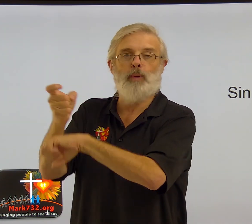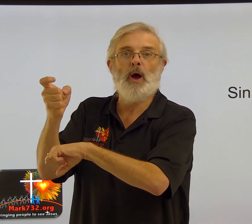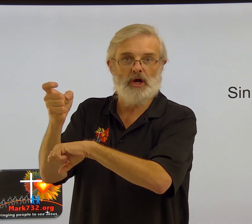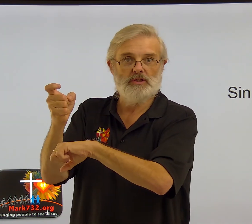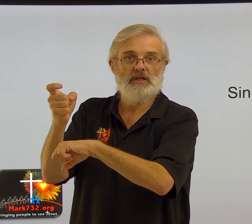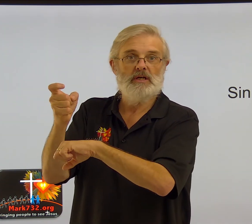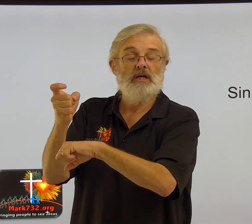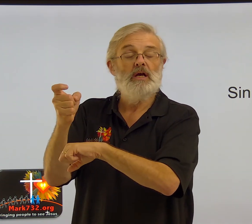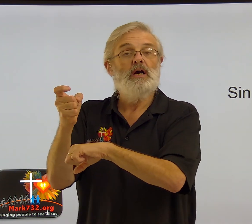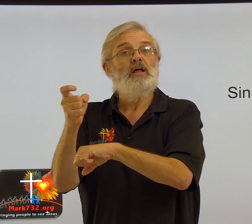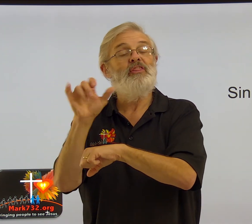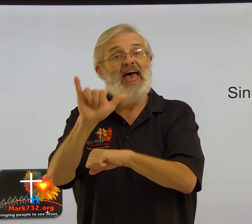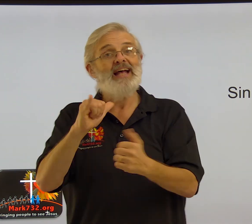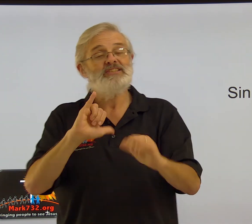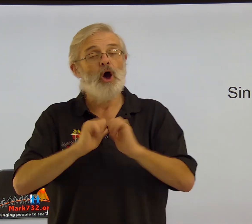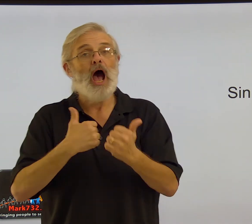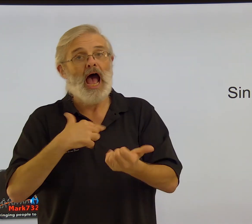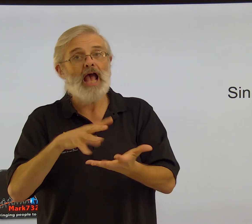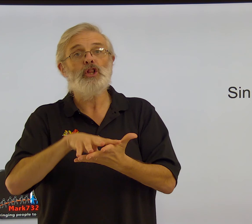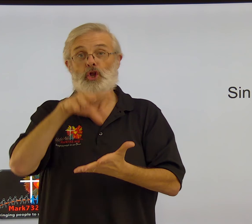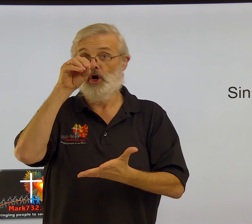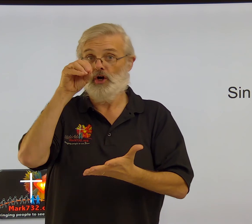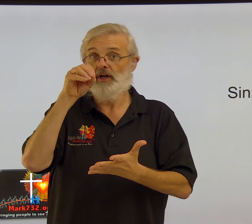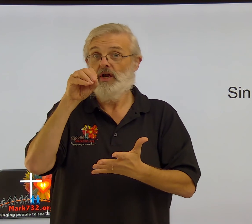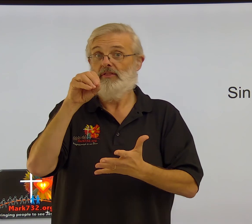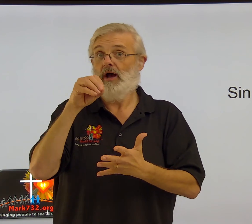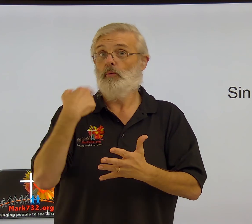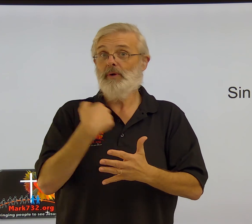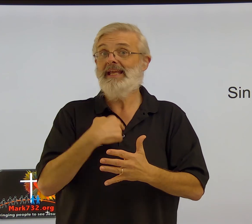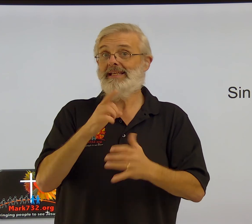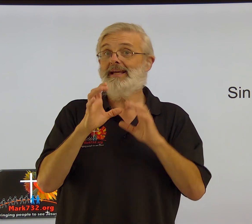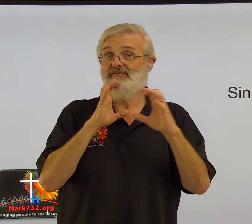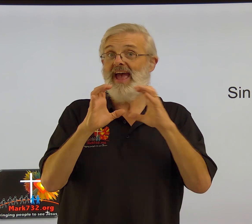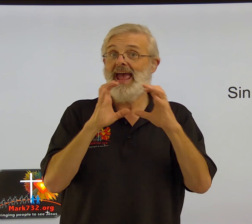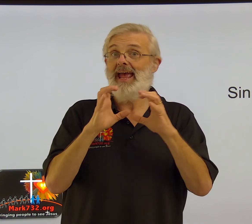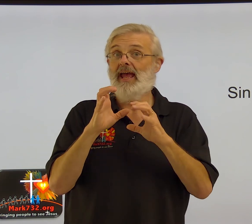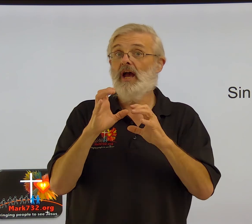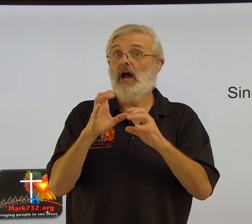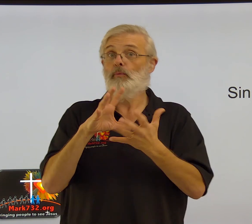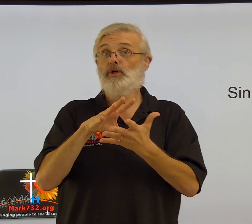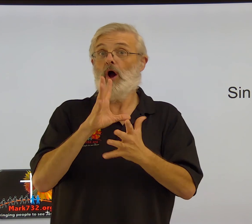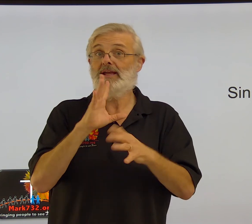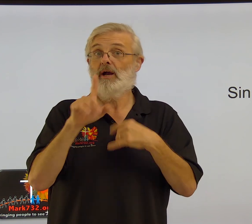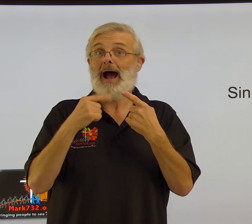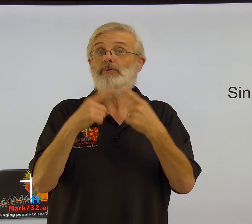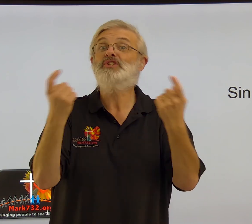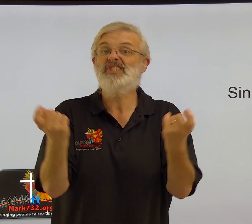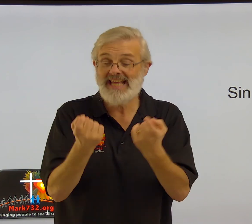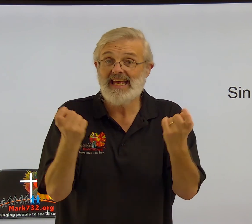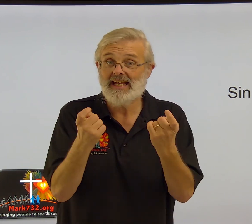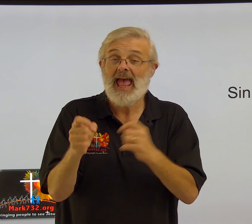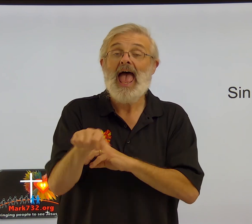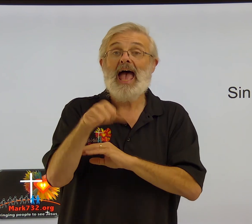spoiled. That's how I learned that we need to convey, and we're talking about sin and